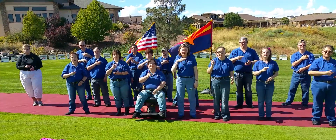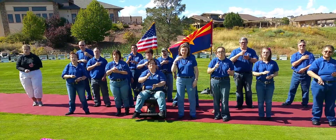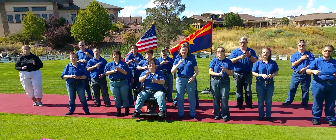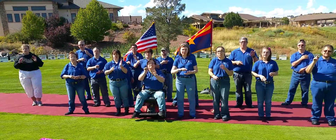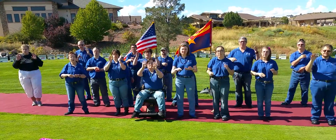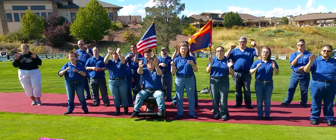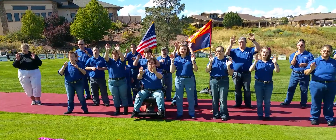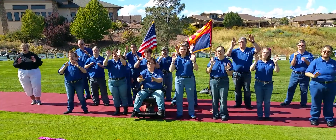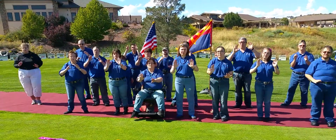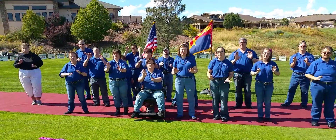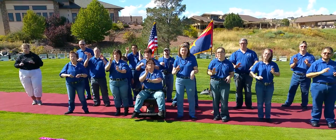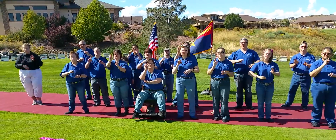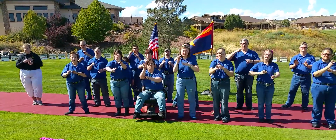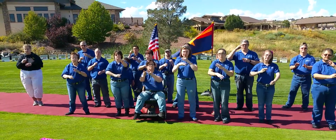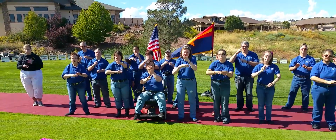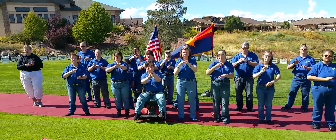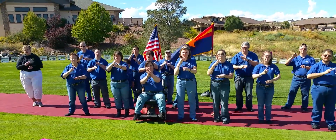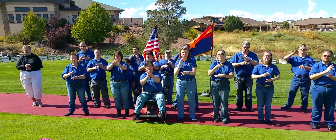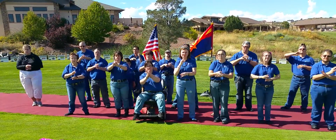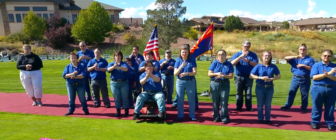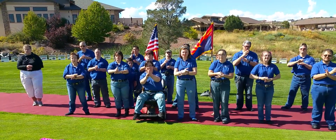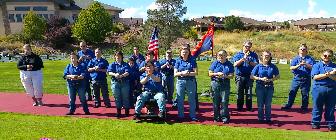what a wonderful world.